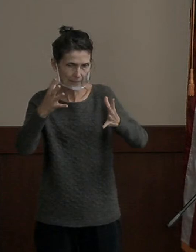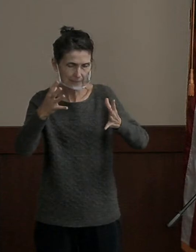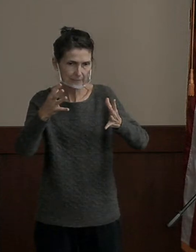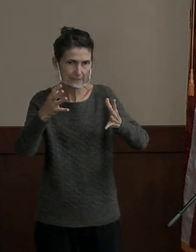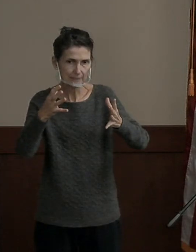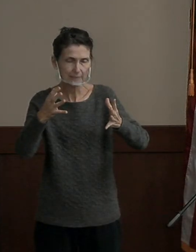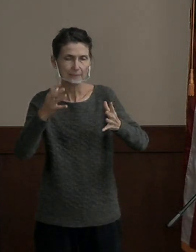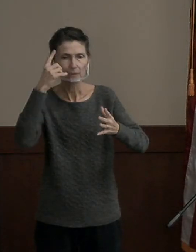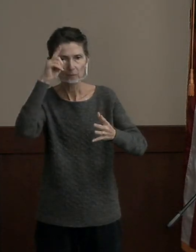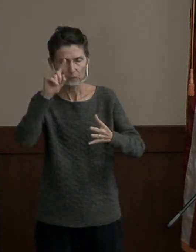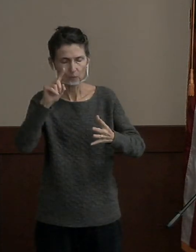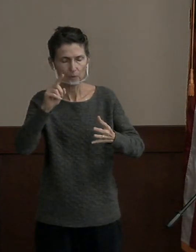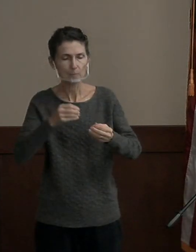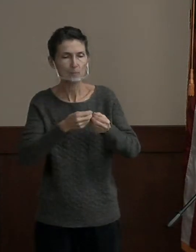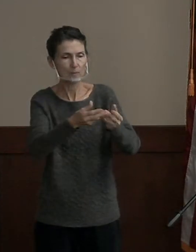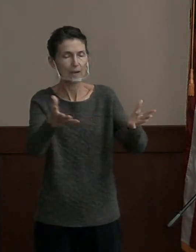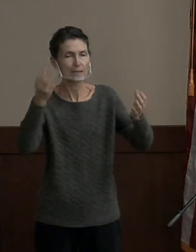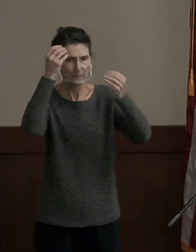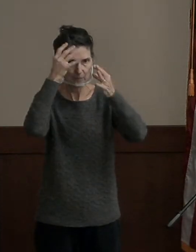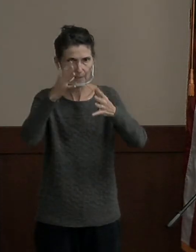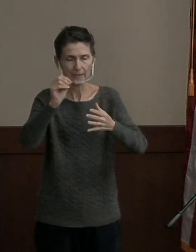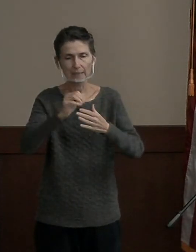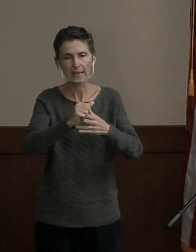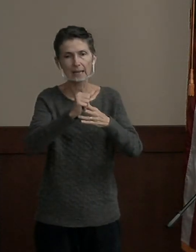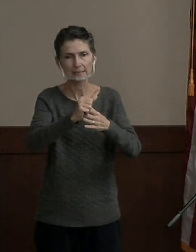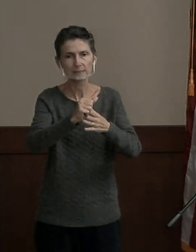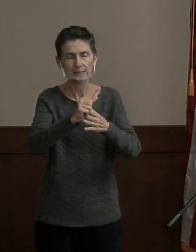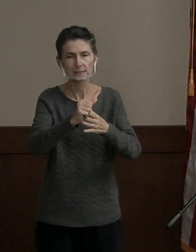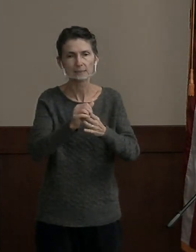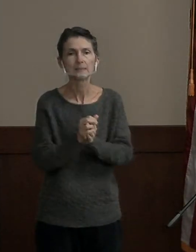Command for providing information and guidance throughout this